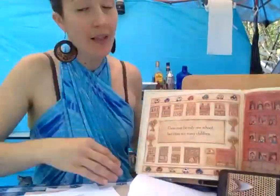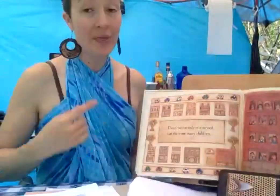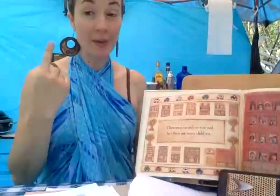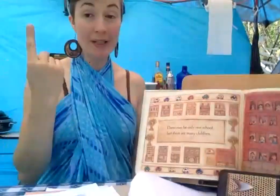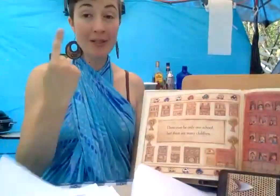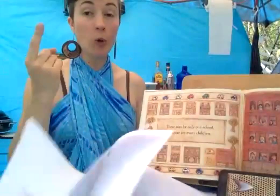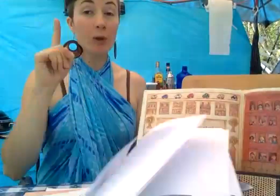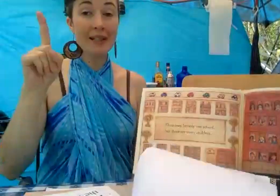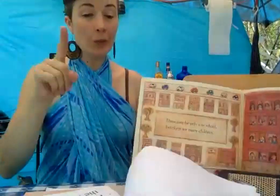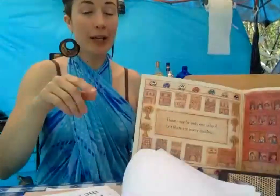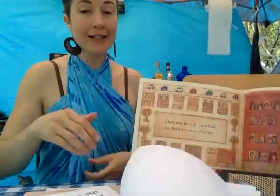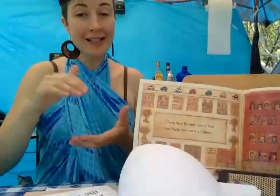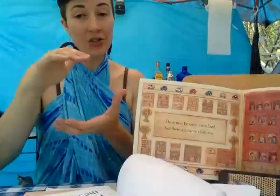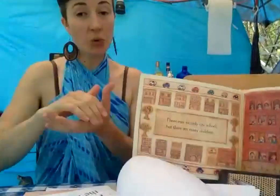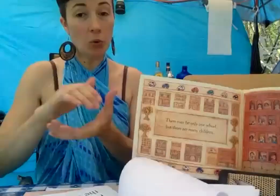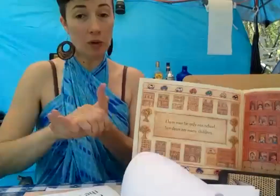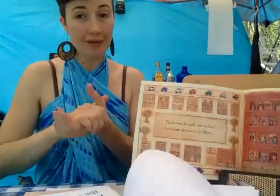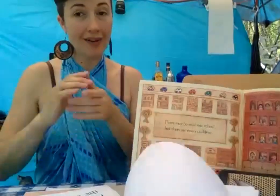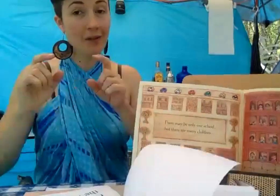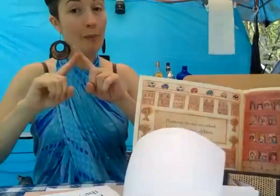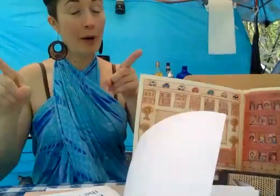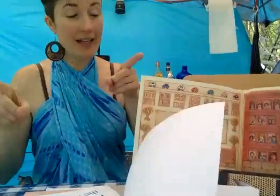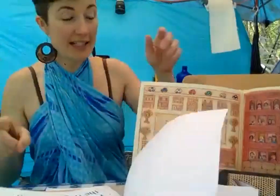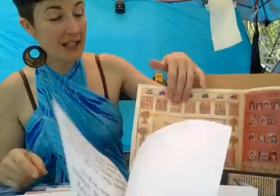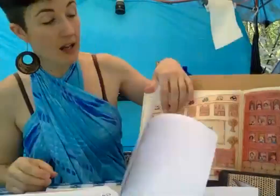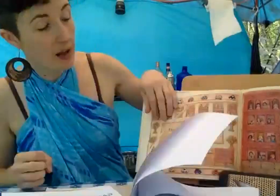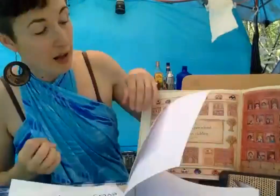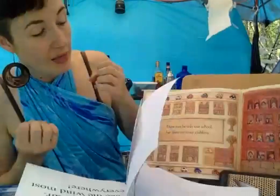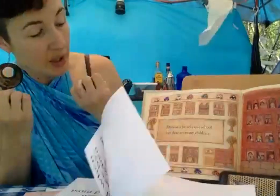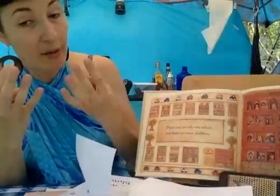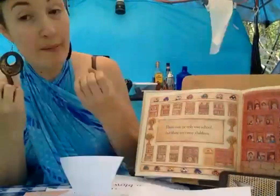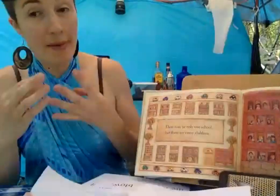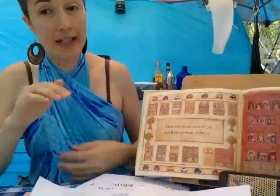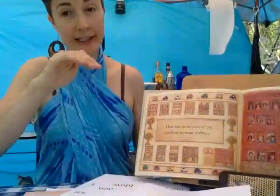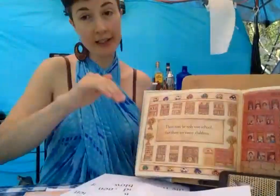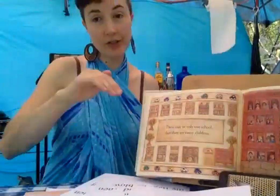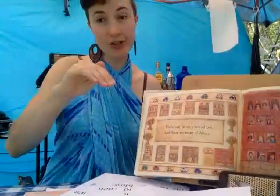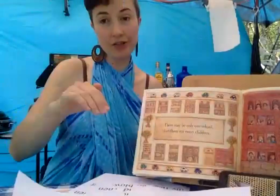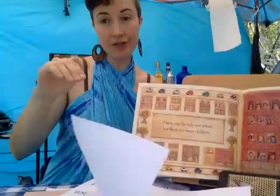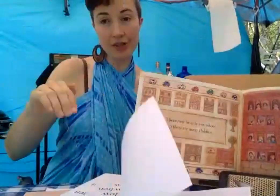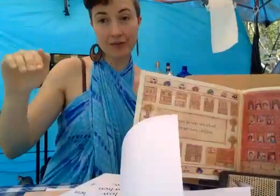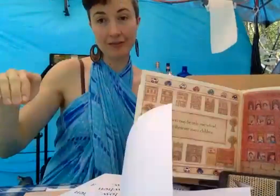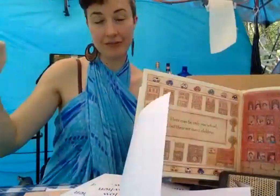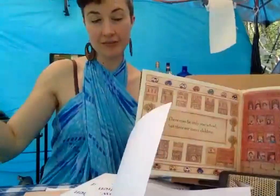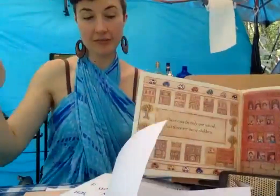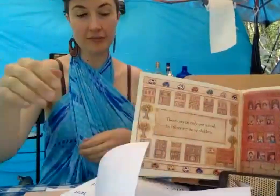There may be only one school, but there are many children.